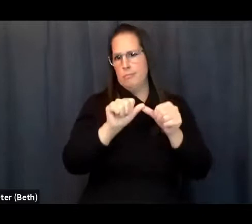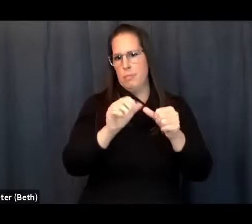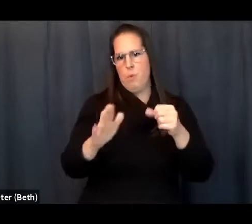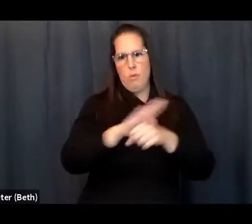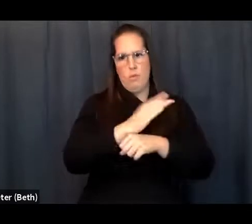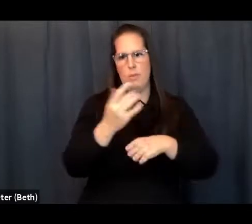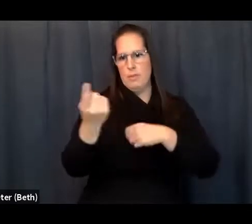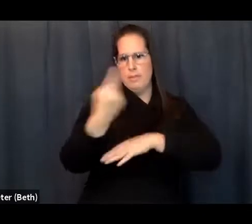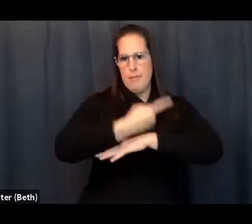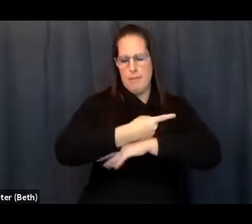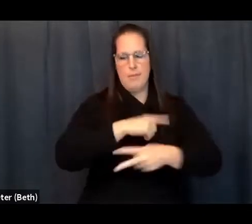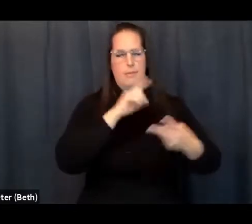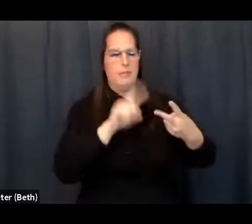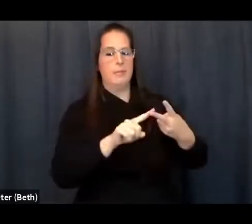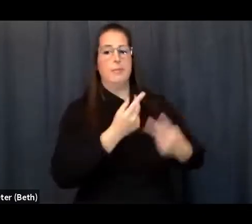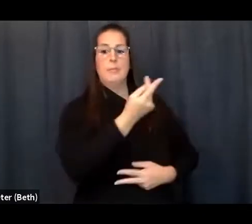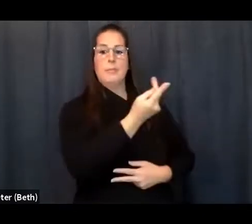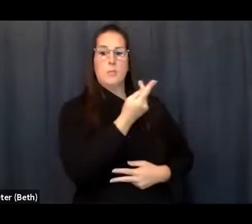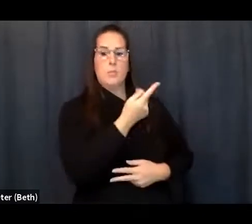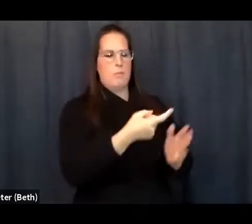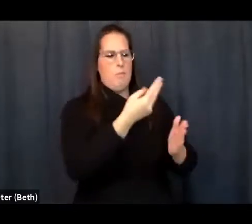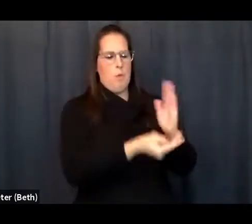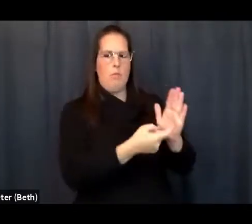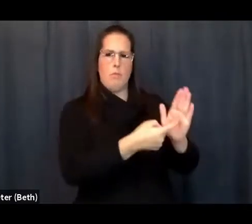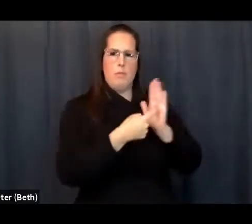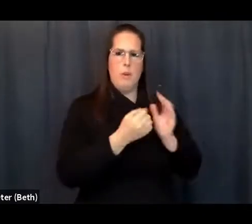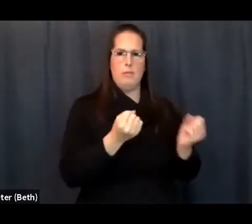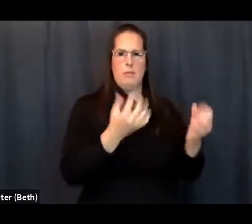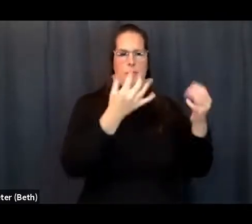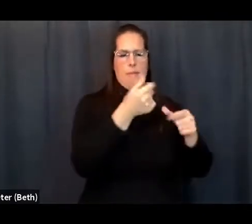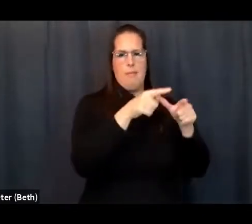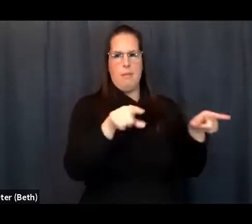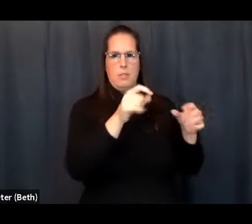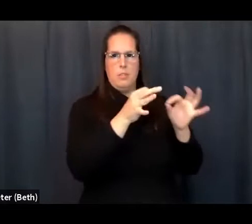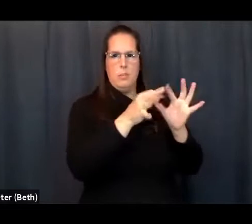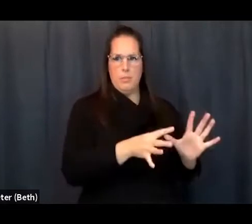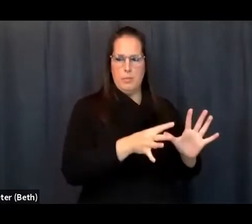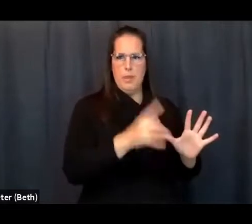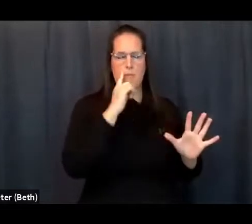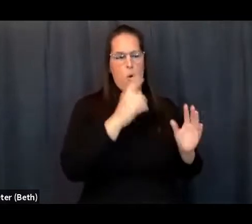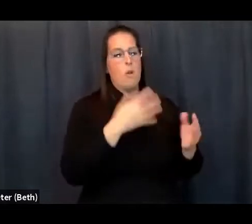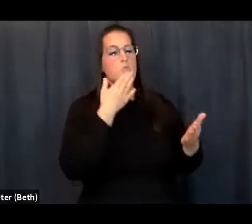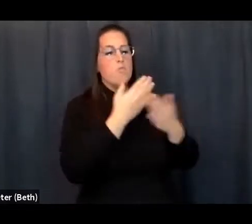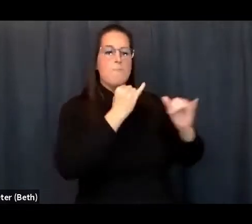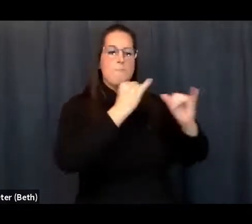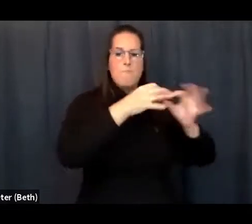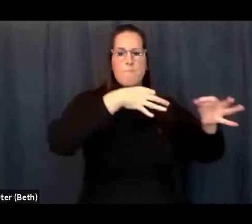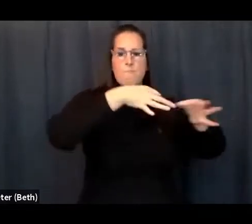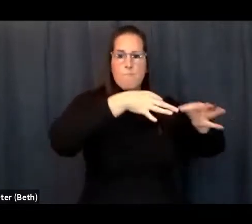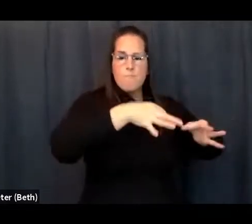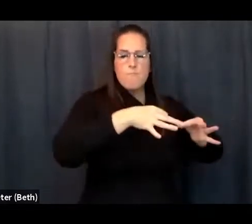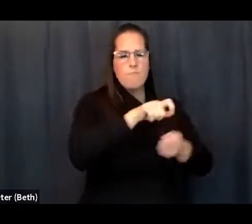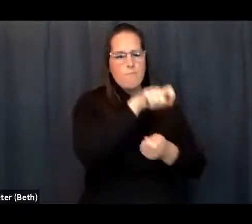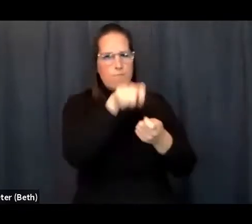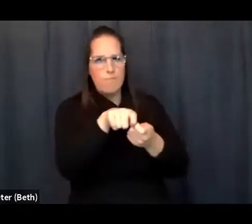interpreting for detailed interviews or precise instructions. At times I may require a